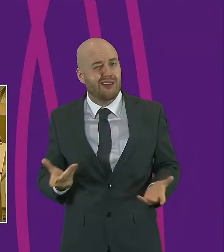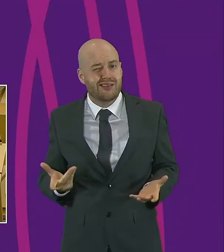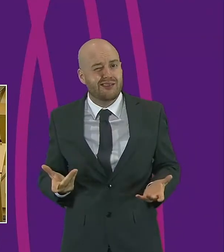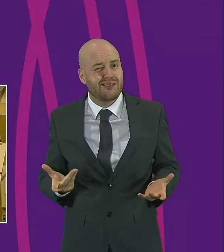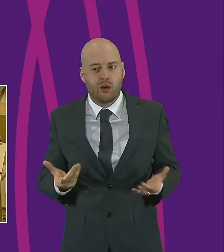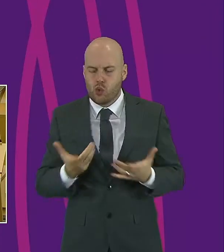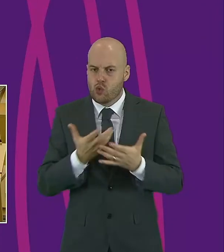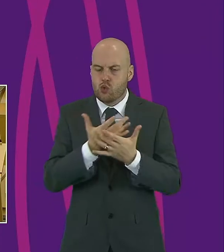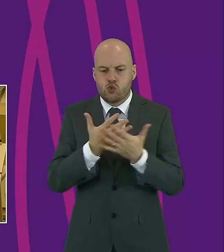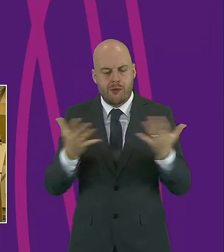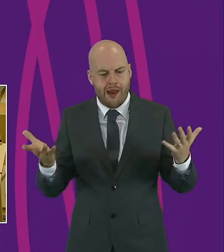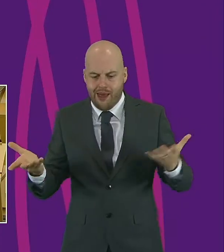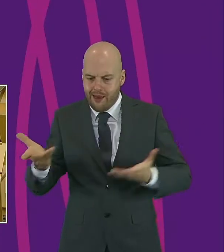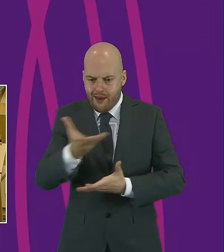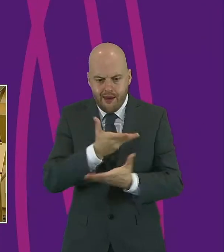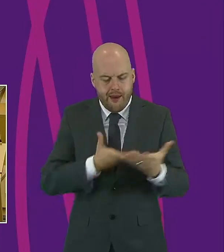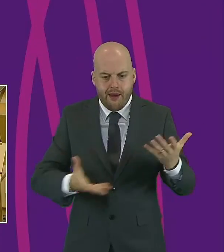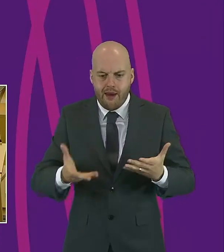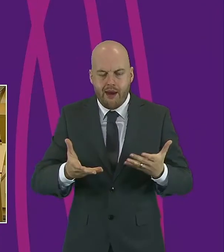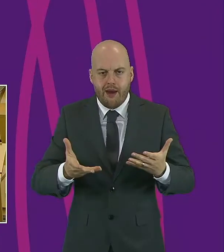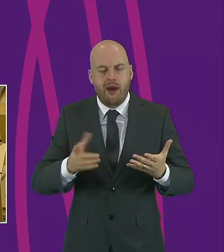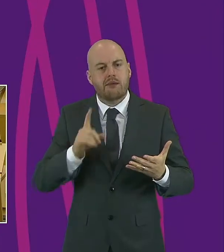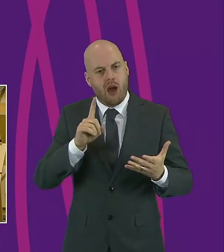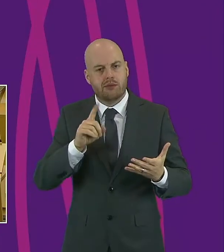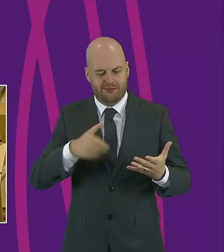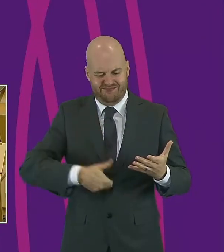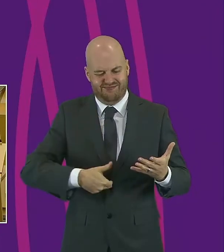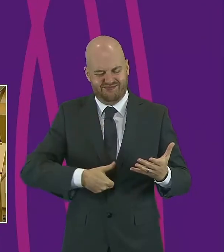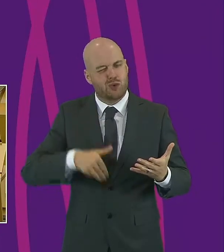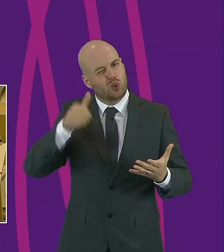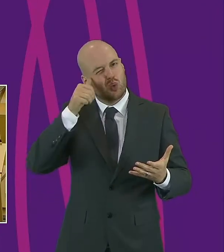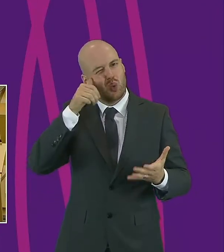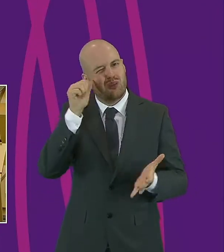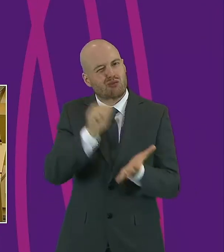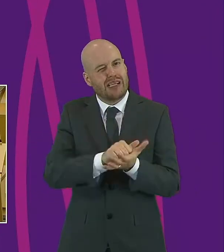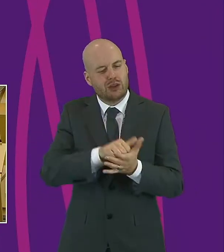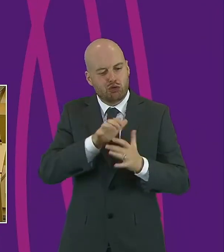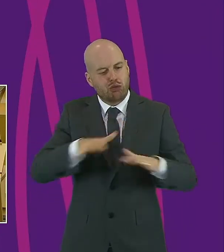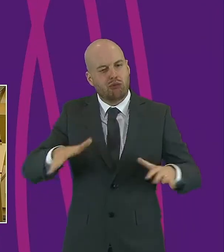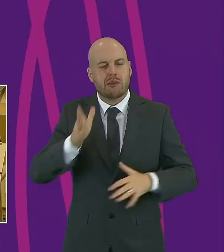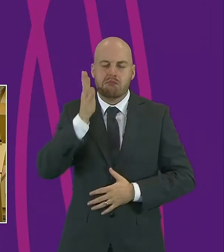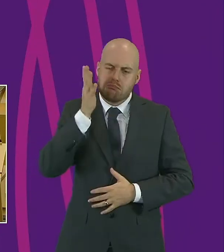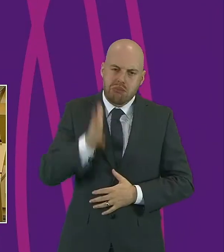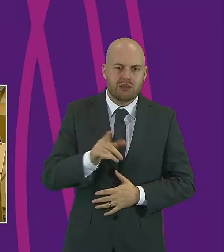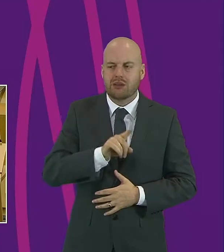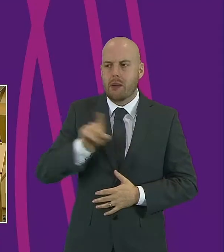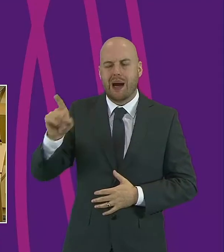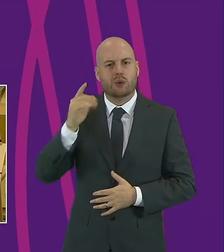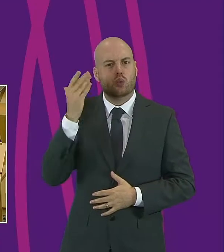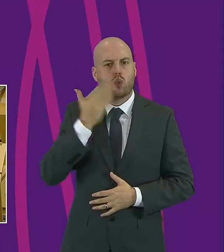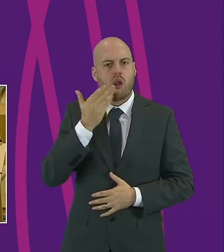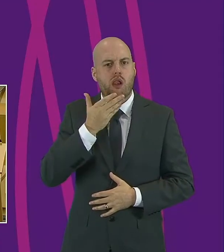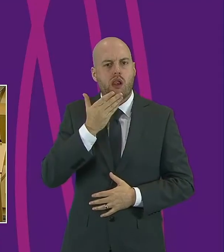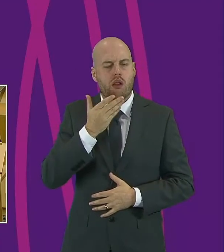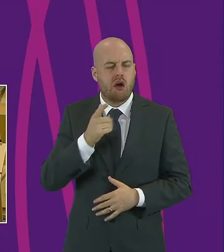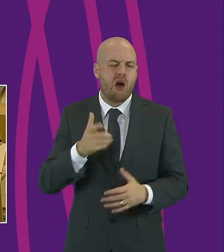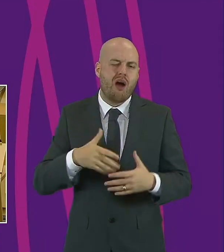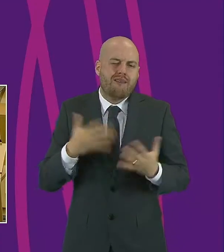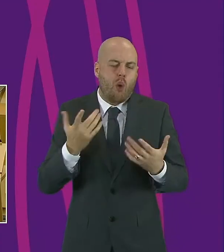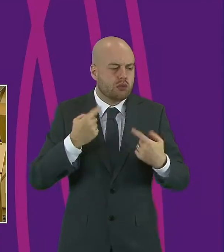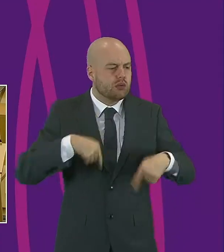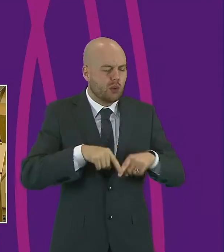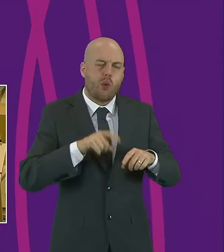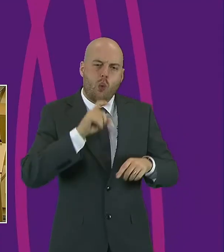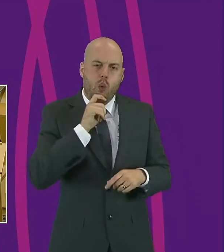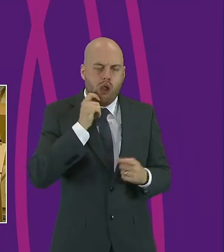situation, prioritising having children back in school, but absolutely being determined to do anything that is required to make that return